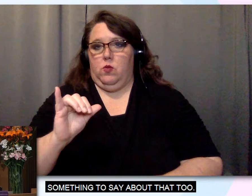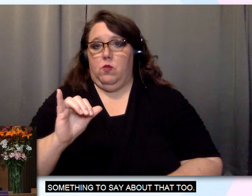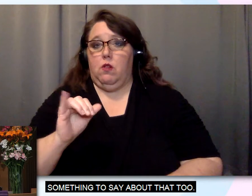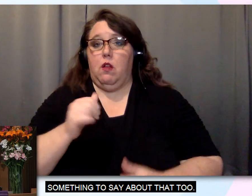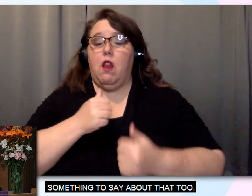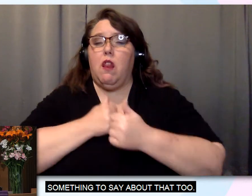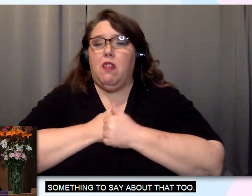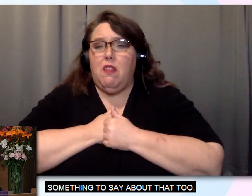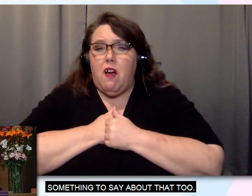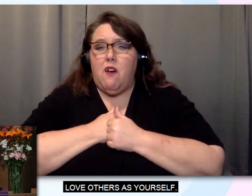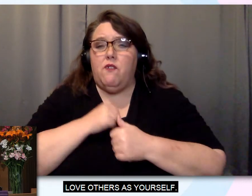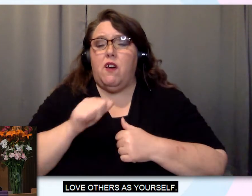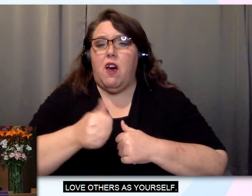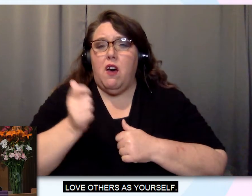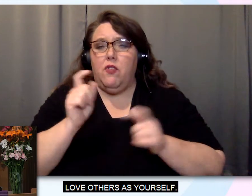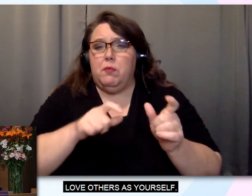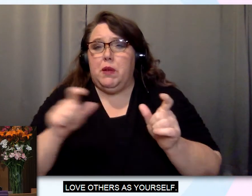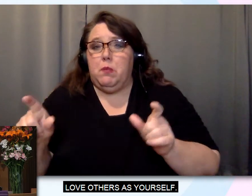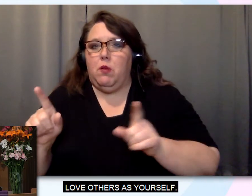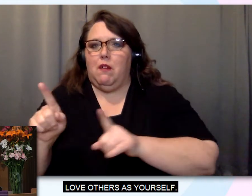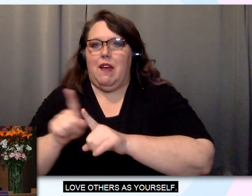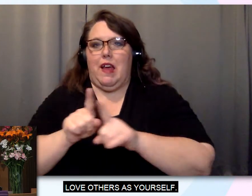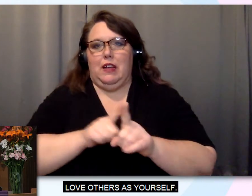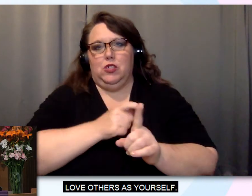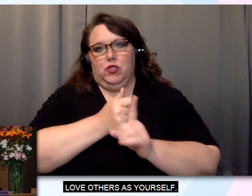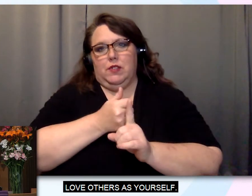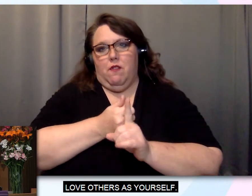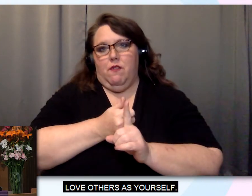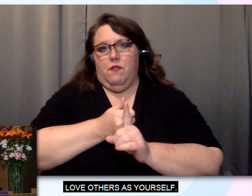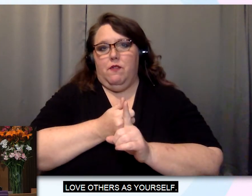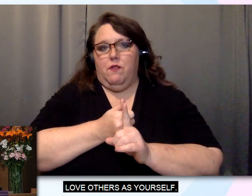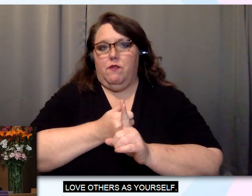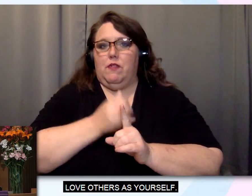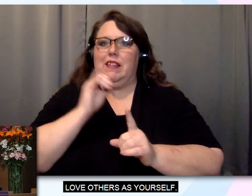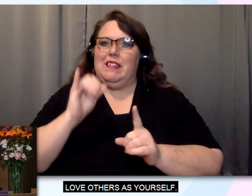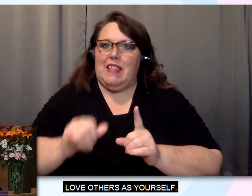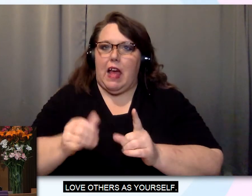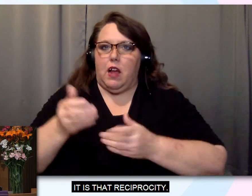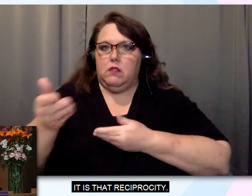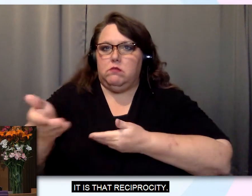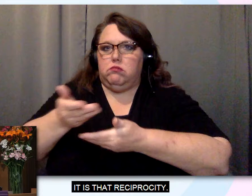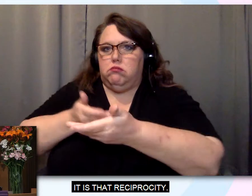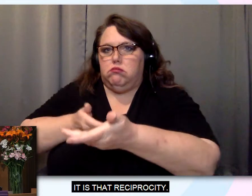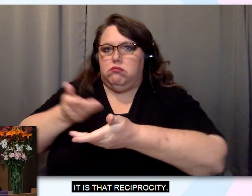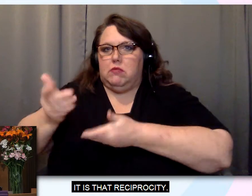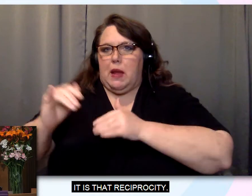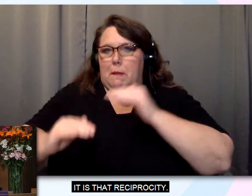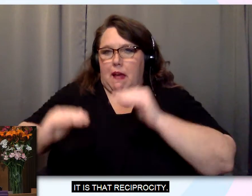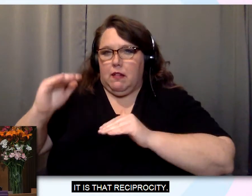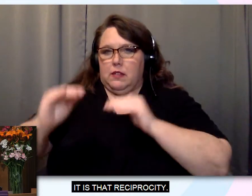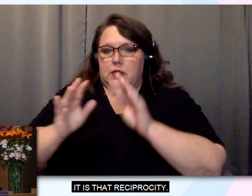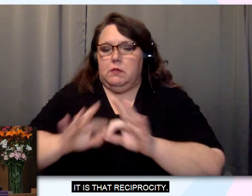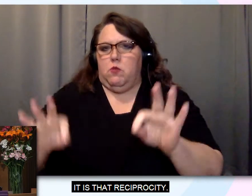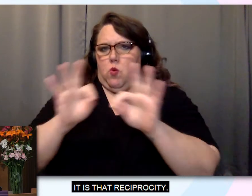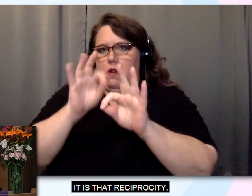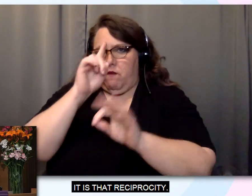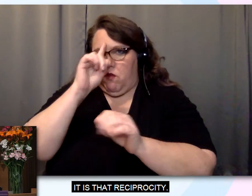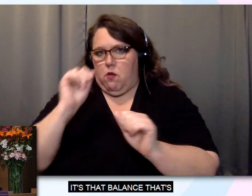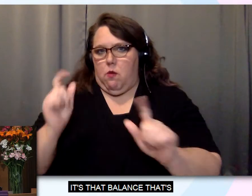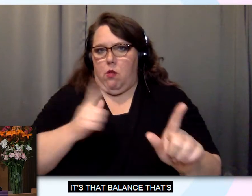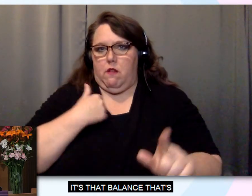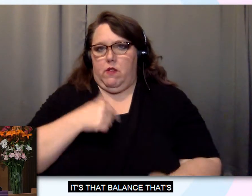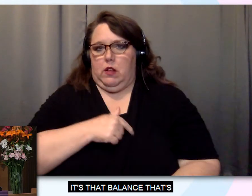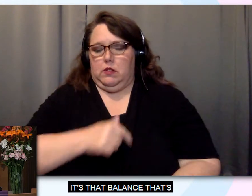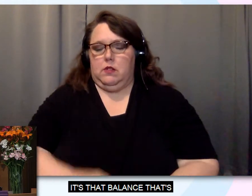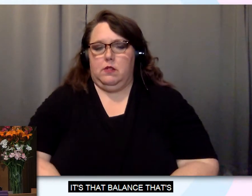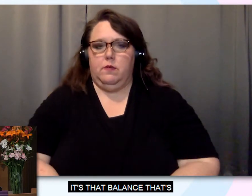too. Love others as yourself. It is that reciprocity, it's that balance that's important